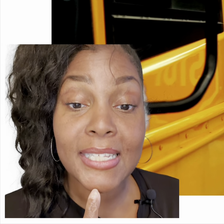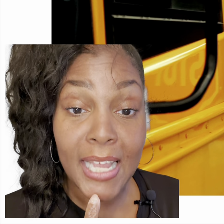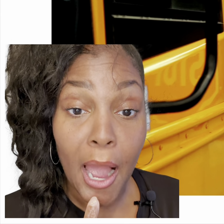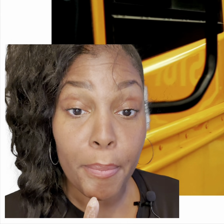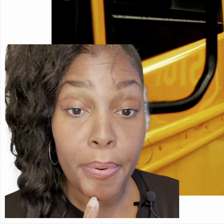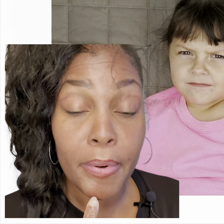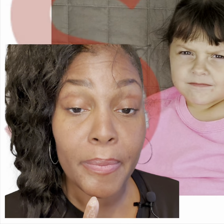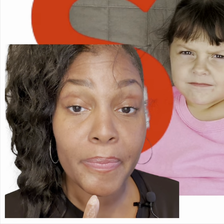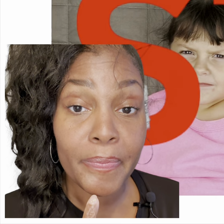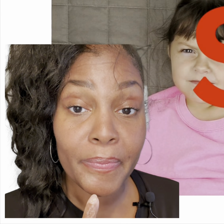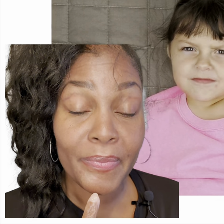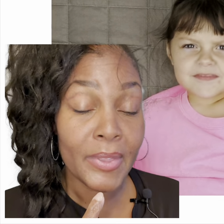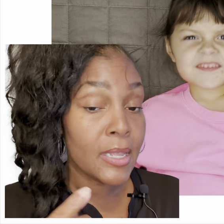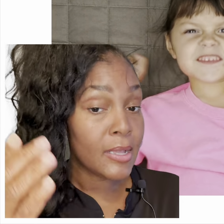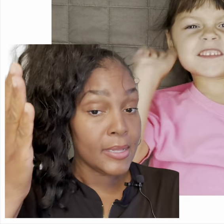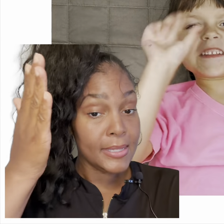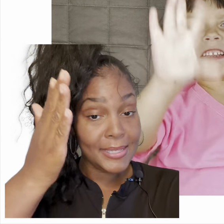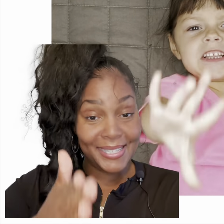Stop.